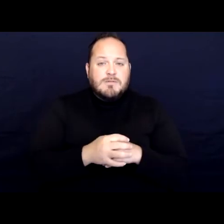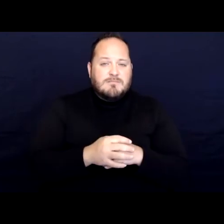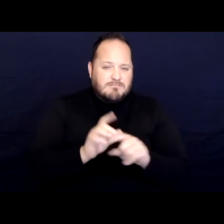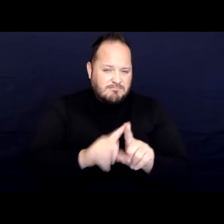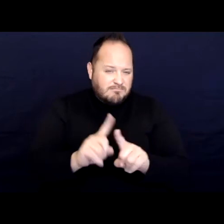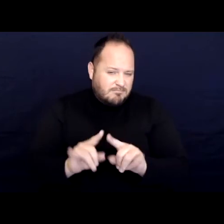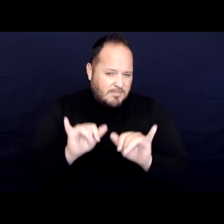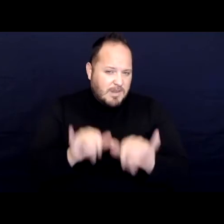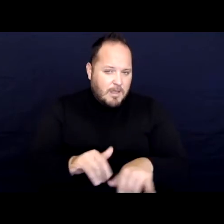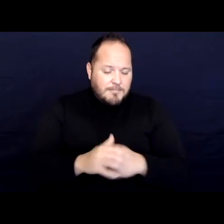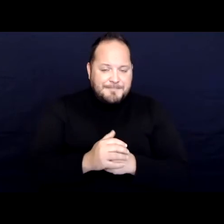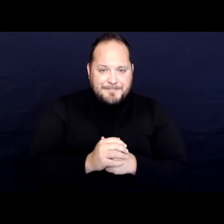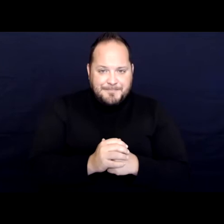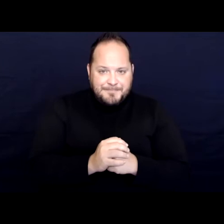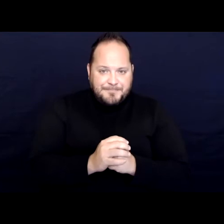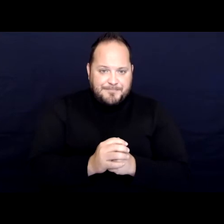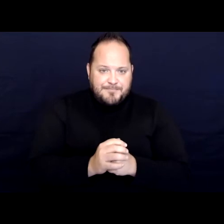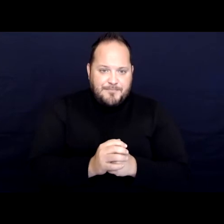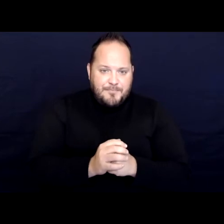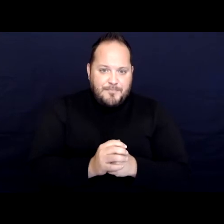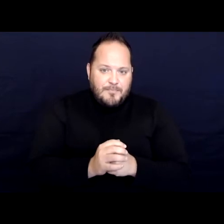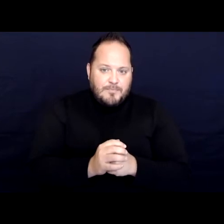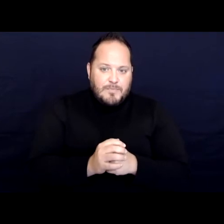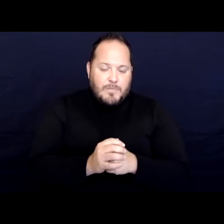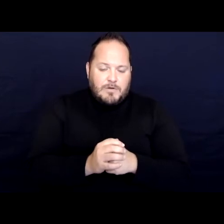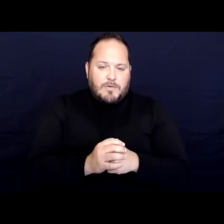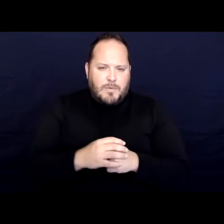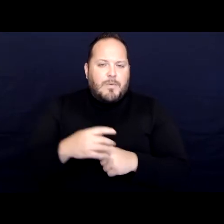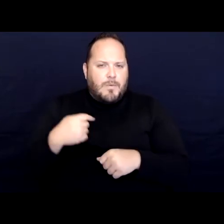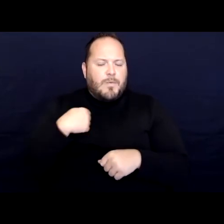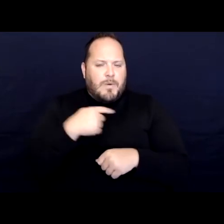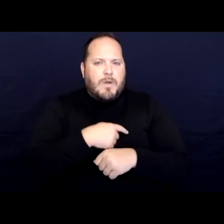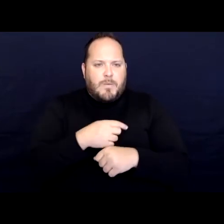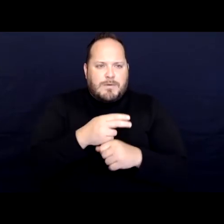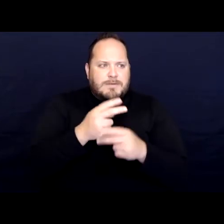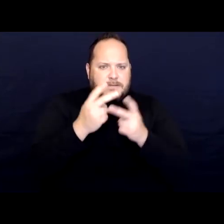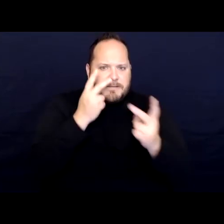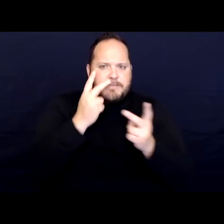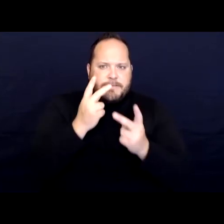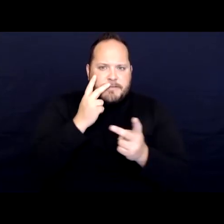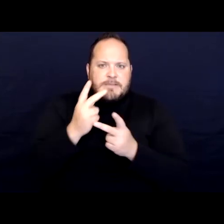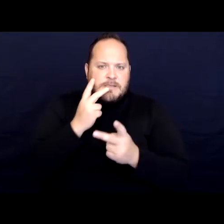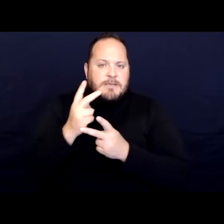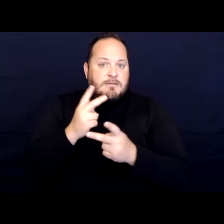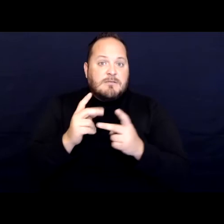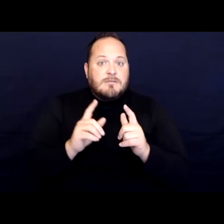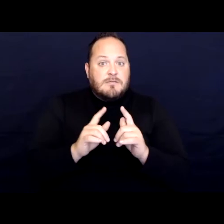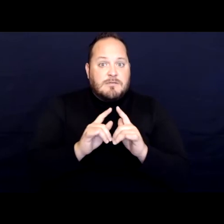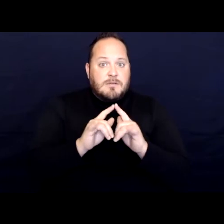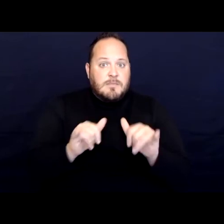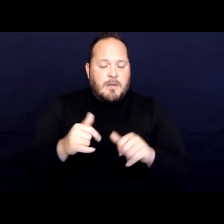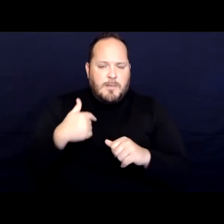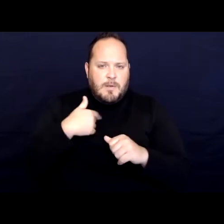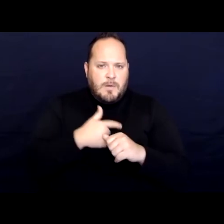that. Uh, so we were seeing all these initial markers, and at the same time